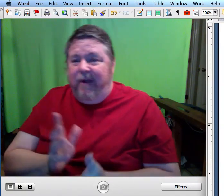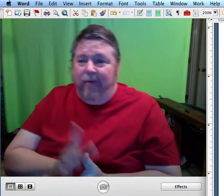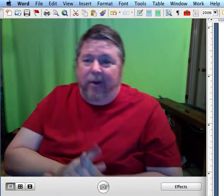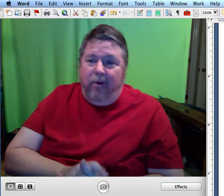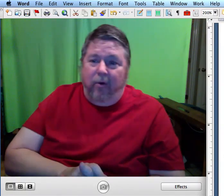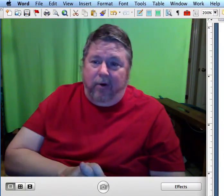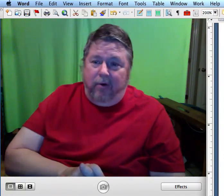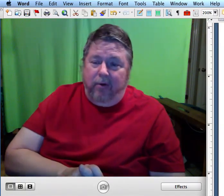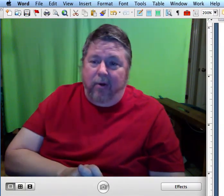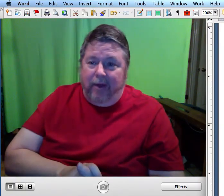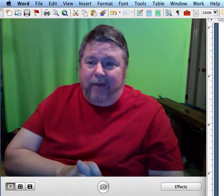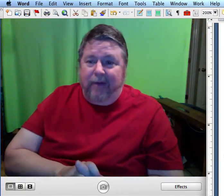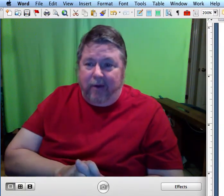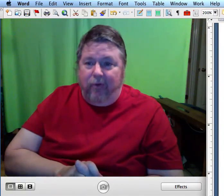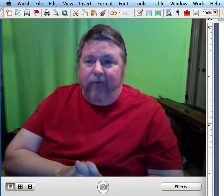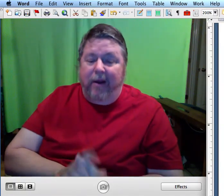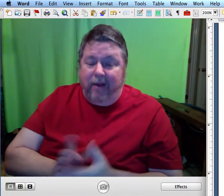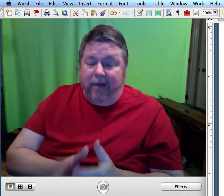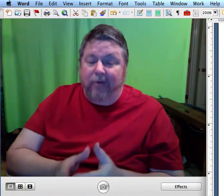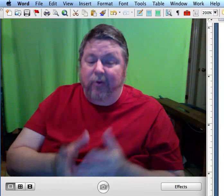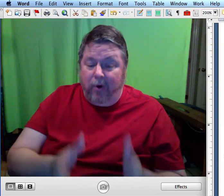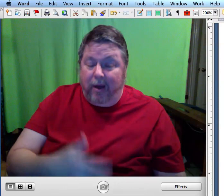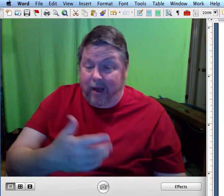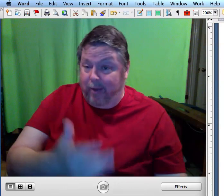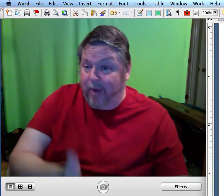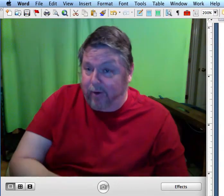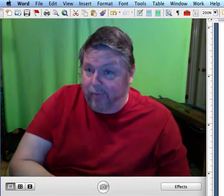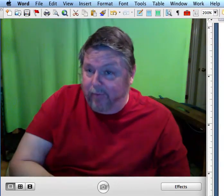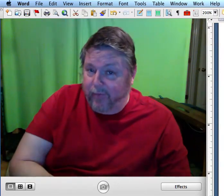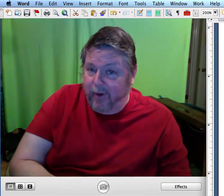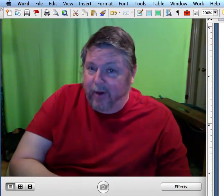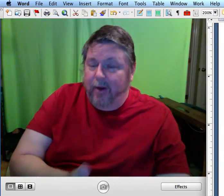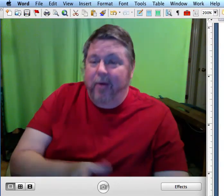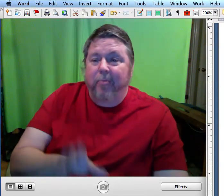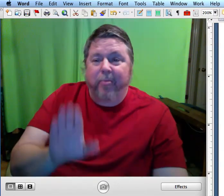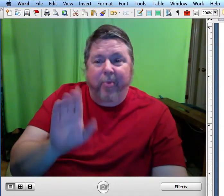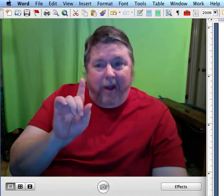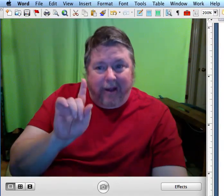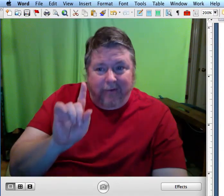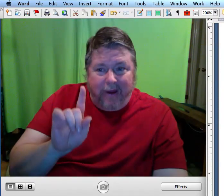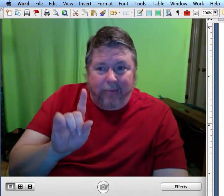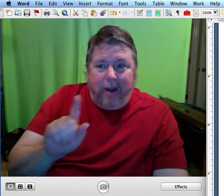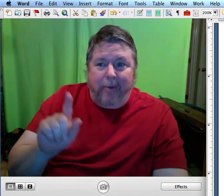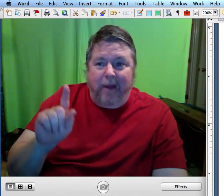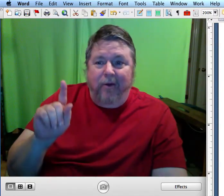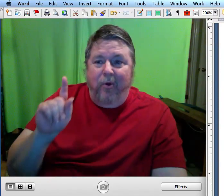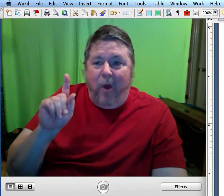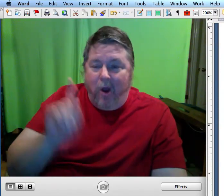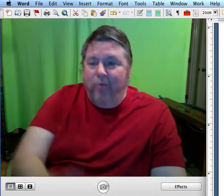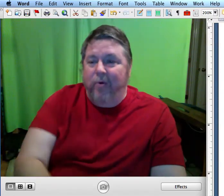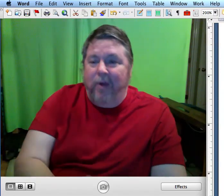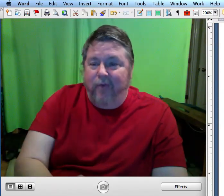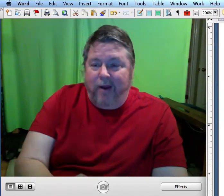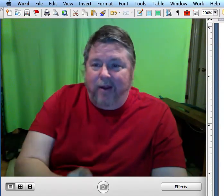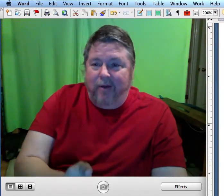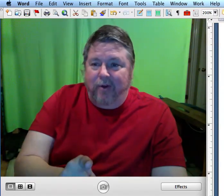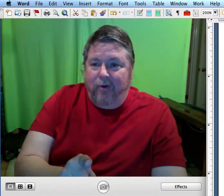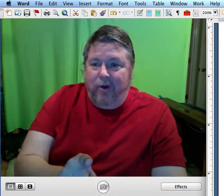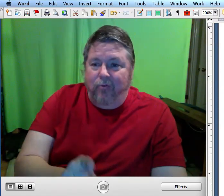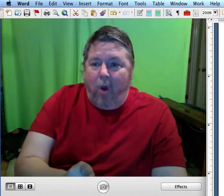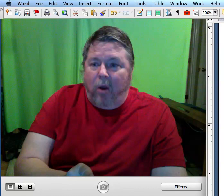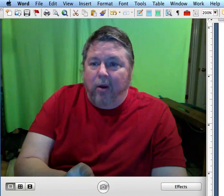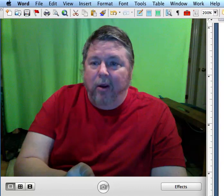that's not really the goal here. The goal is that you're finding things to work on getting better. But at the same time, not to only find things